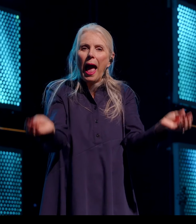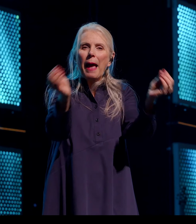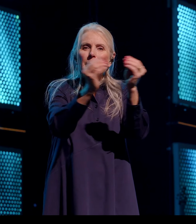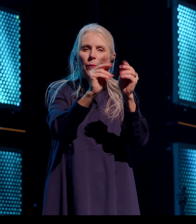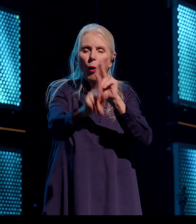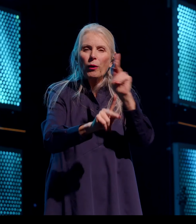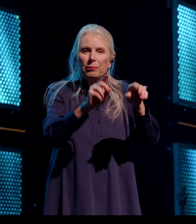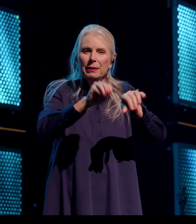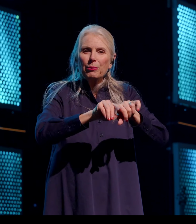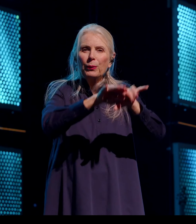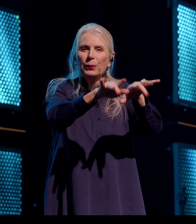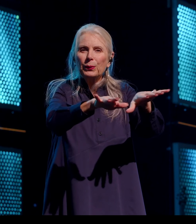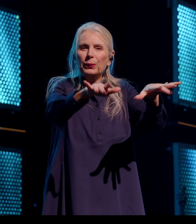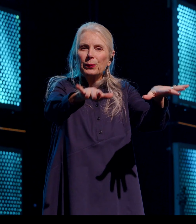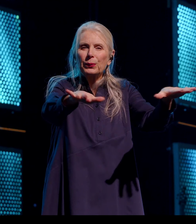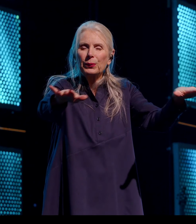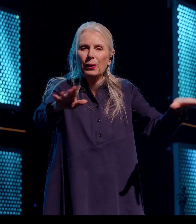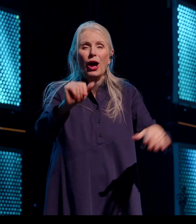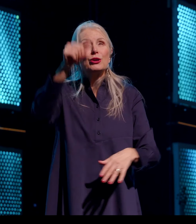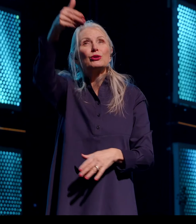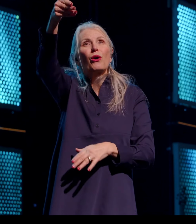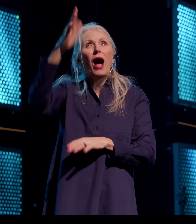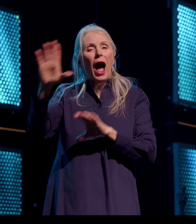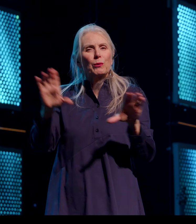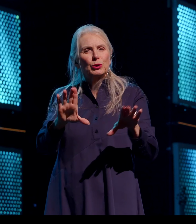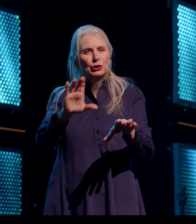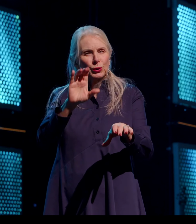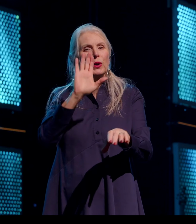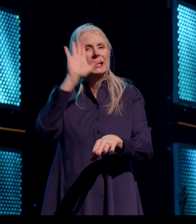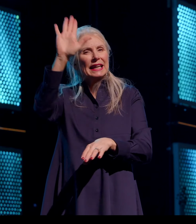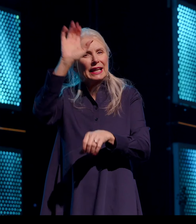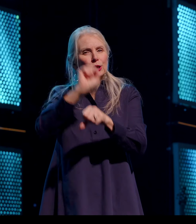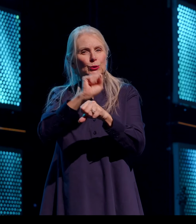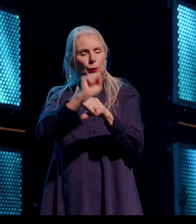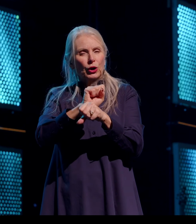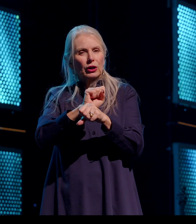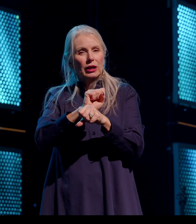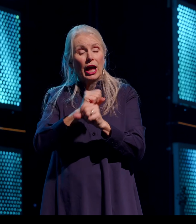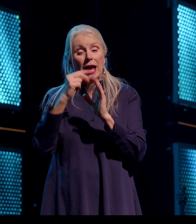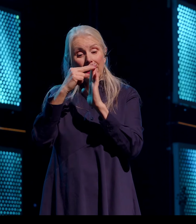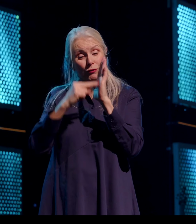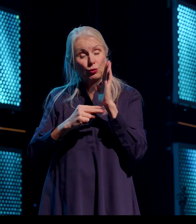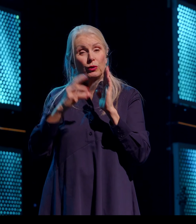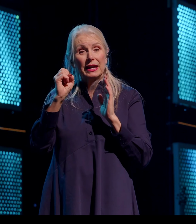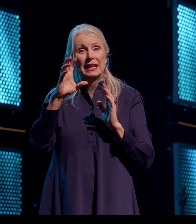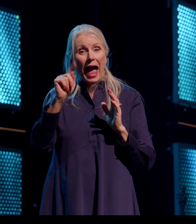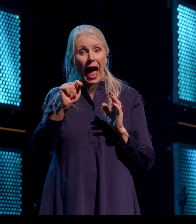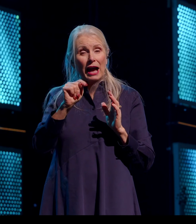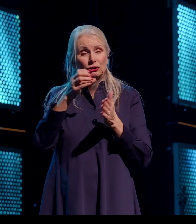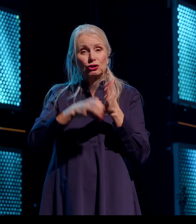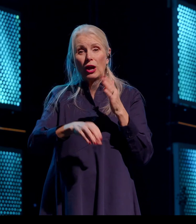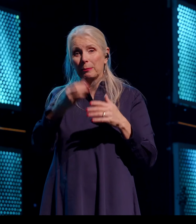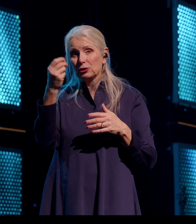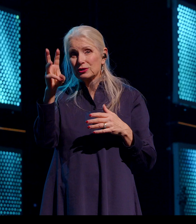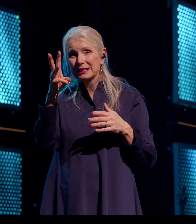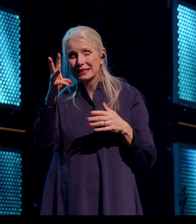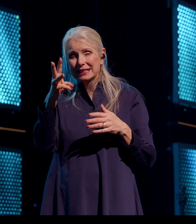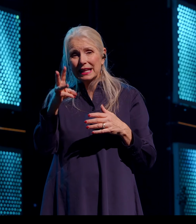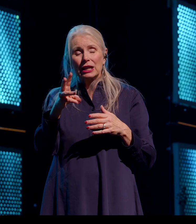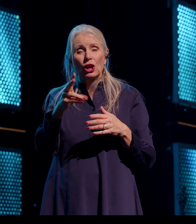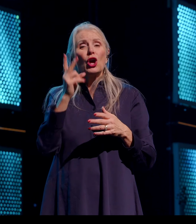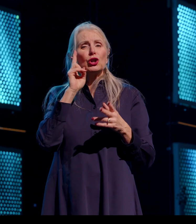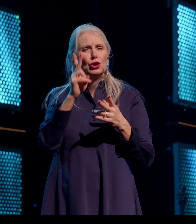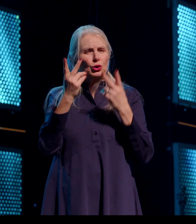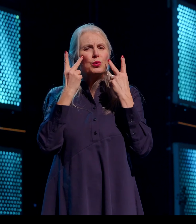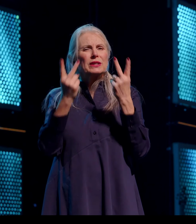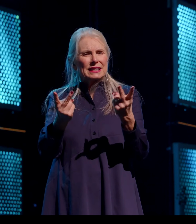just reading that, God was doing a work in this church. When we read Acts chapter 16, and we'll do this in two parts this week and next week, you're going